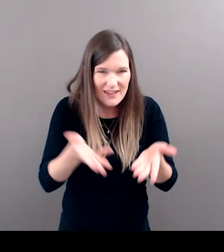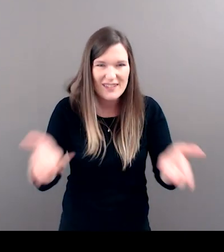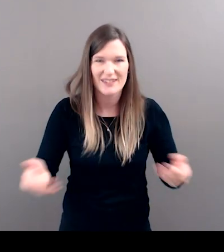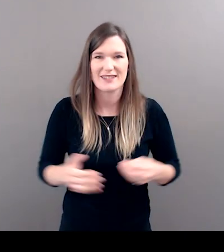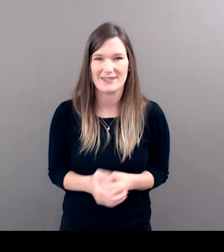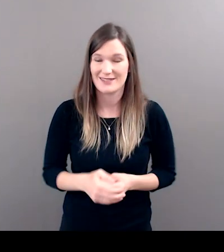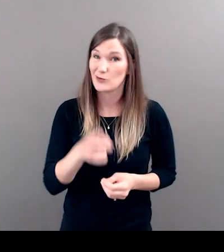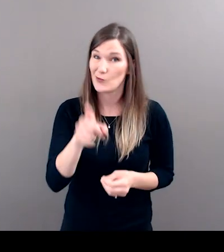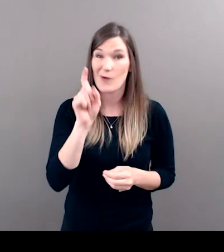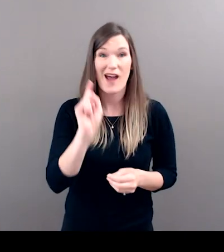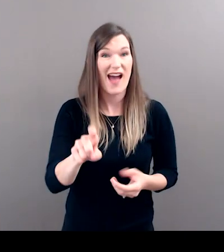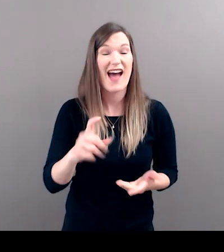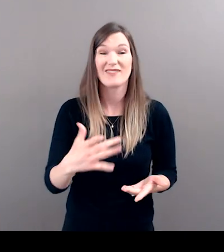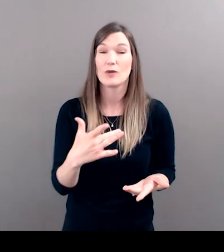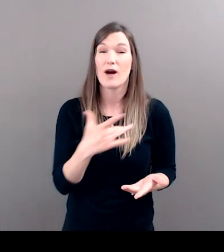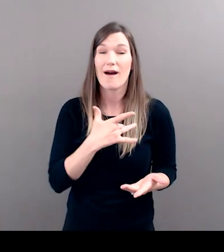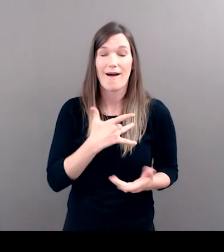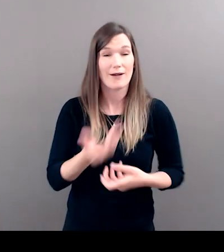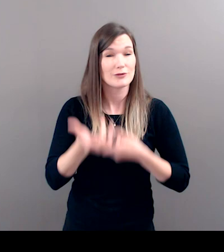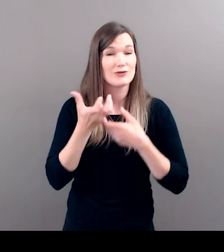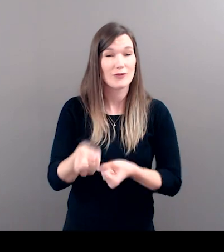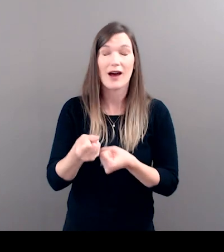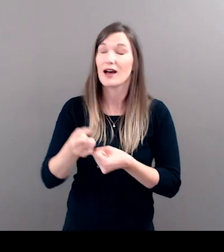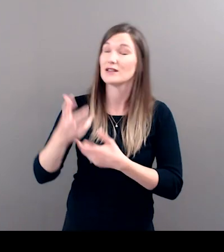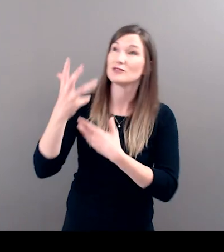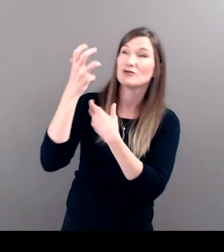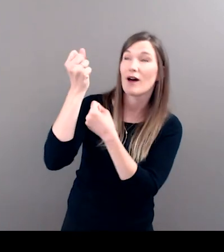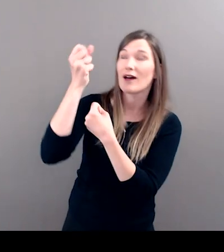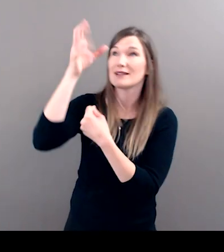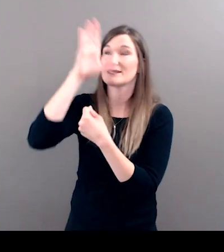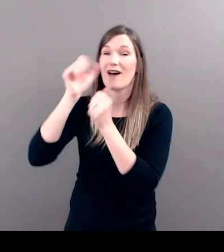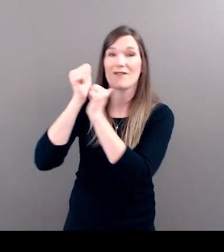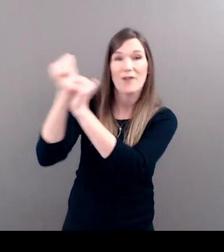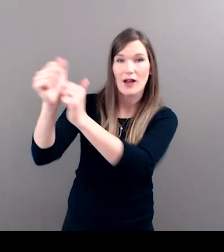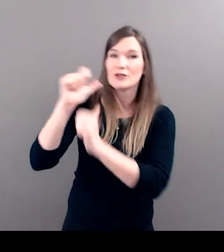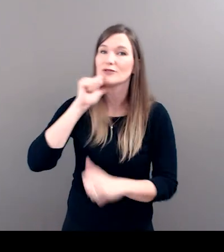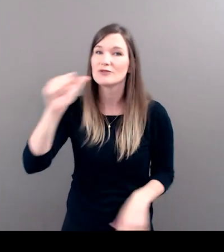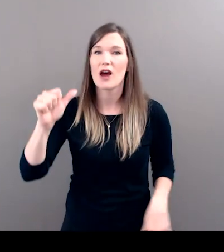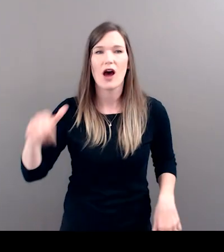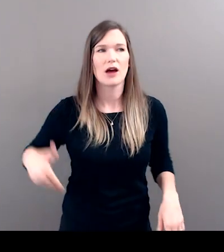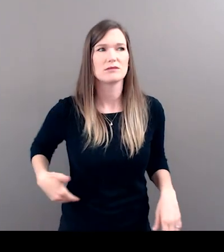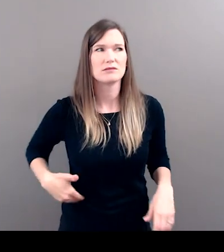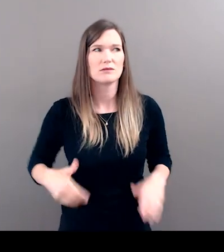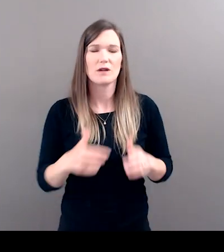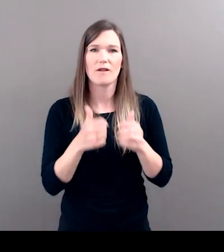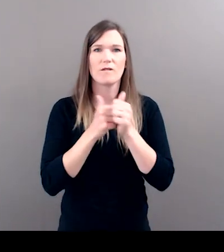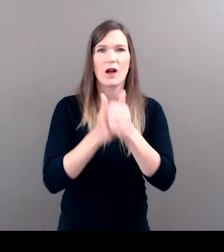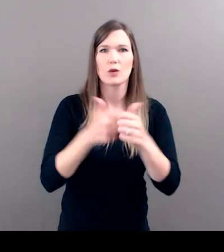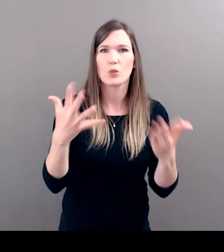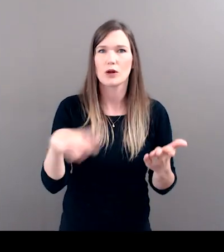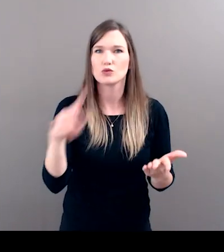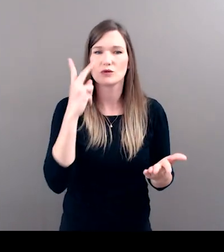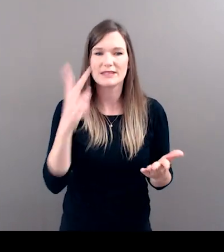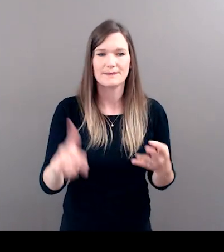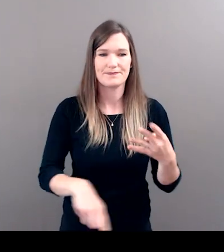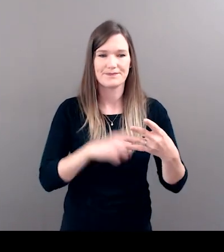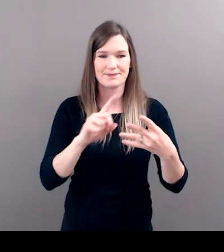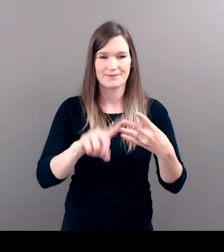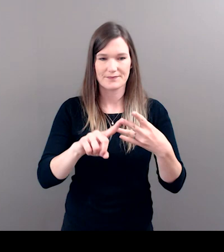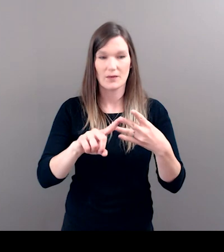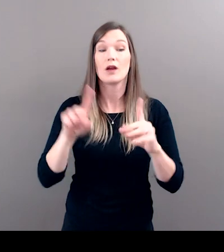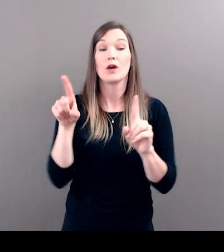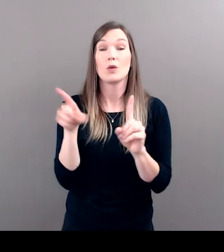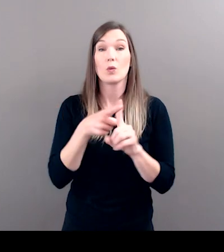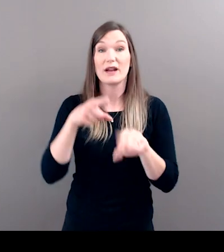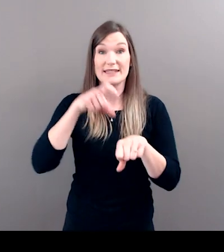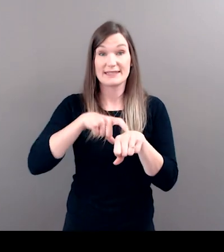by what you believe in your heart, not by what you see. Number two, giant killers know when to step up or grow up, when it's time to walk away from what you